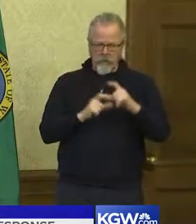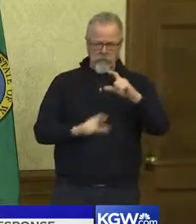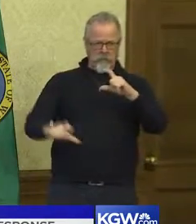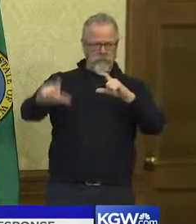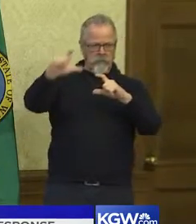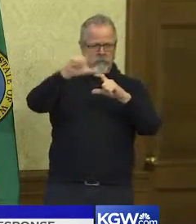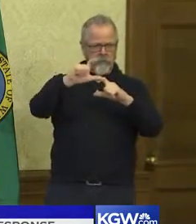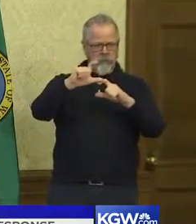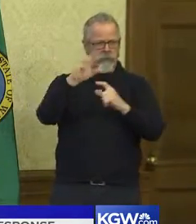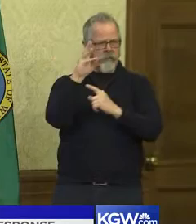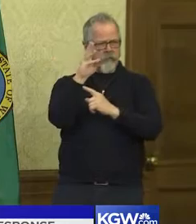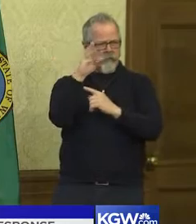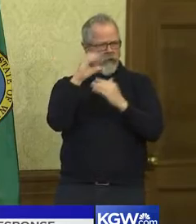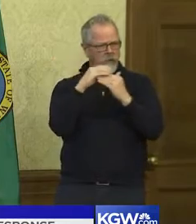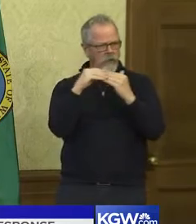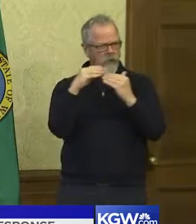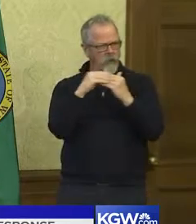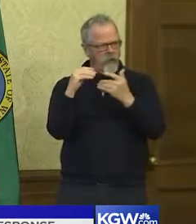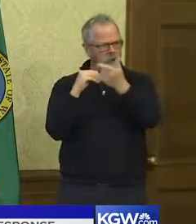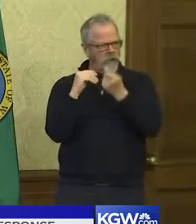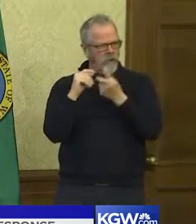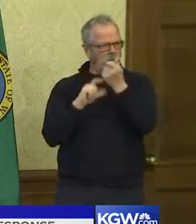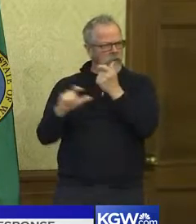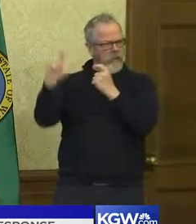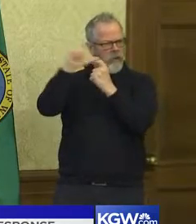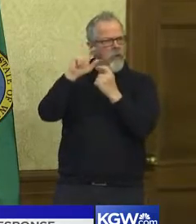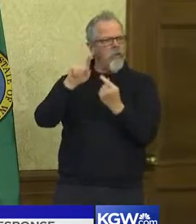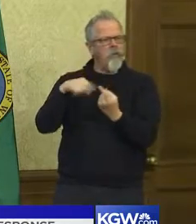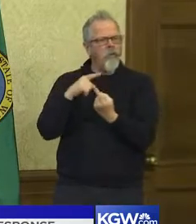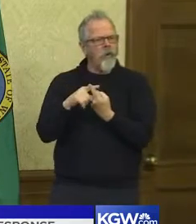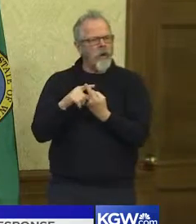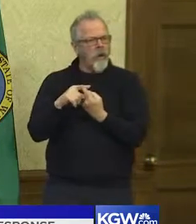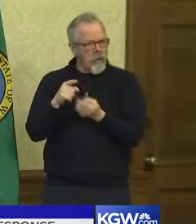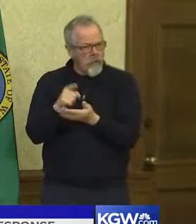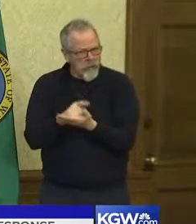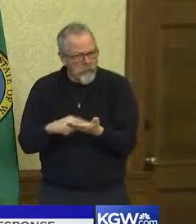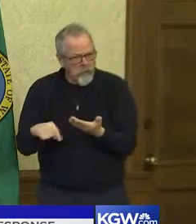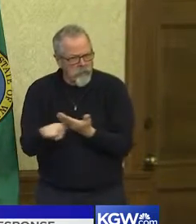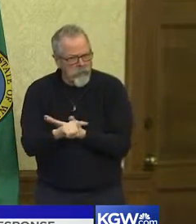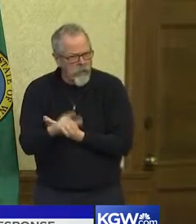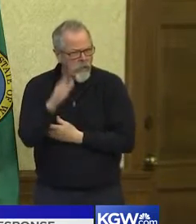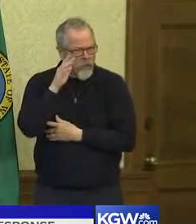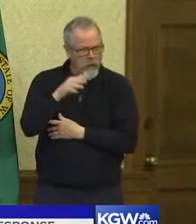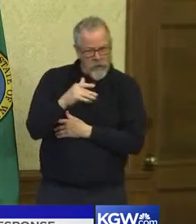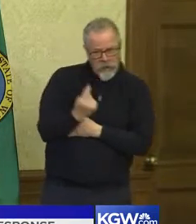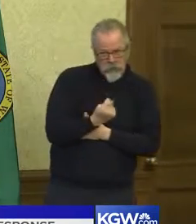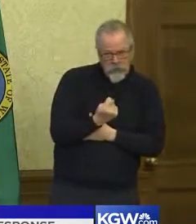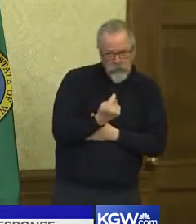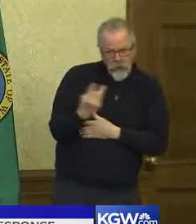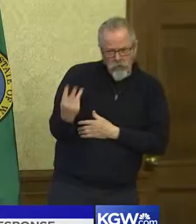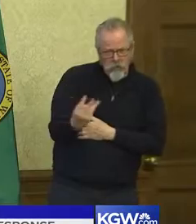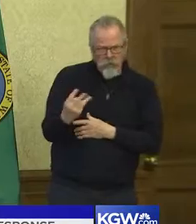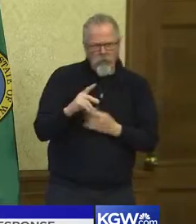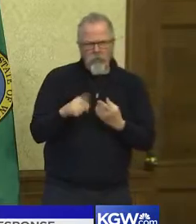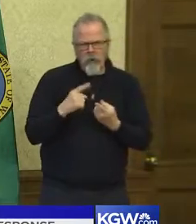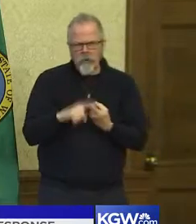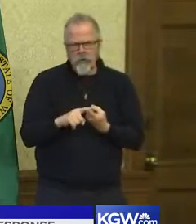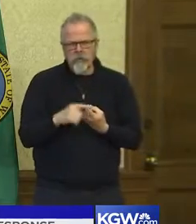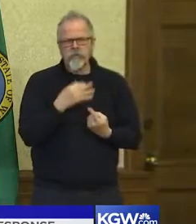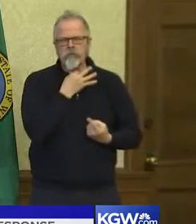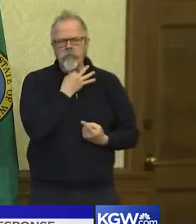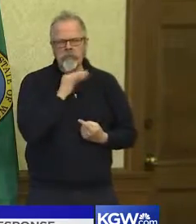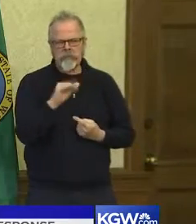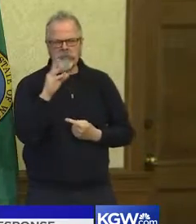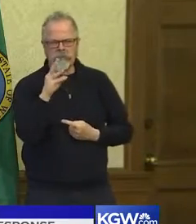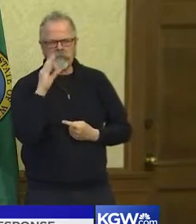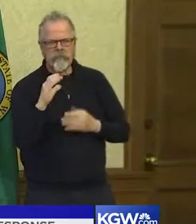benefit? Right. And then, will it be the middle of next week? And then for the governor, the Trump